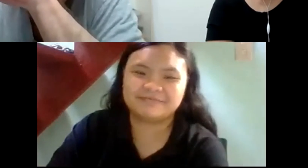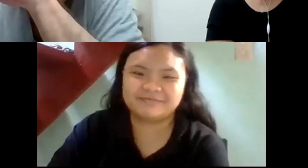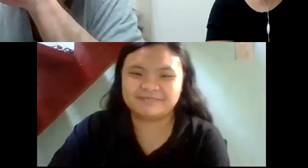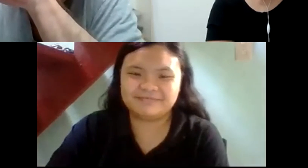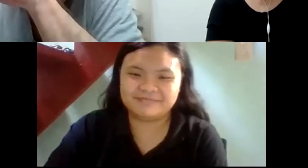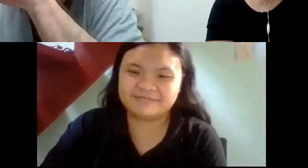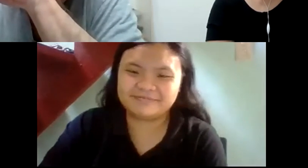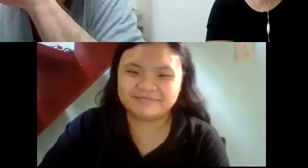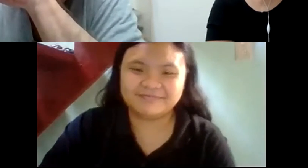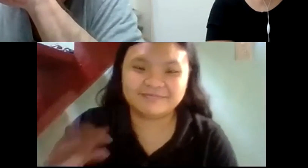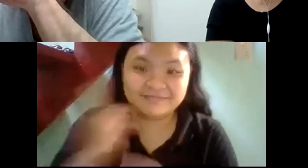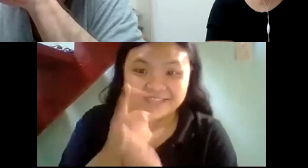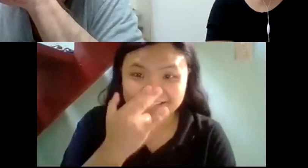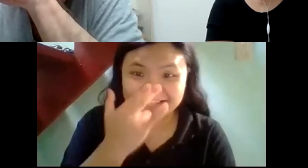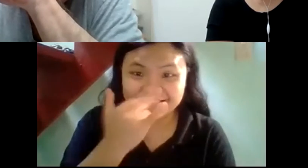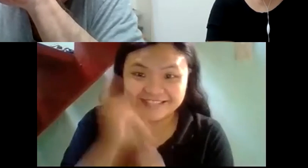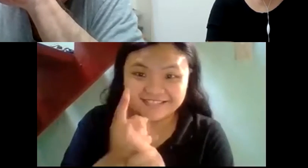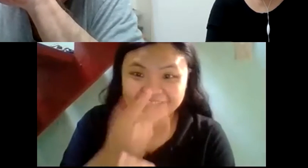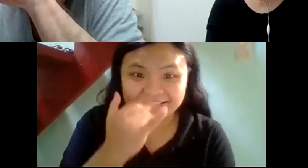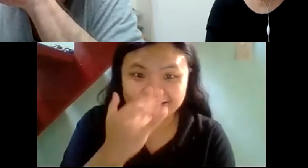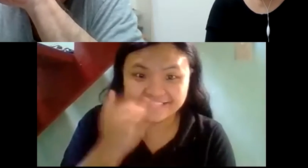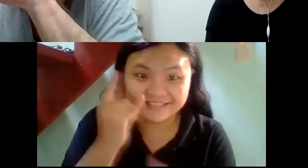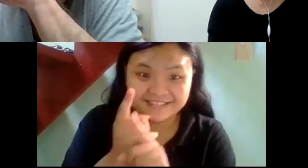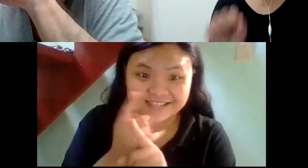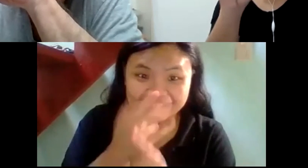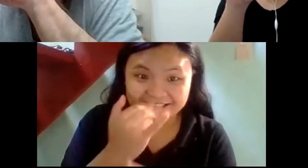we can Yeah. finally have this sign language Yeah. book.